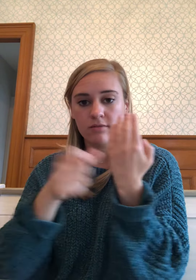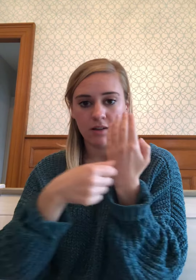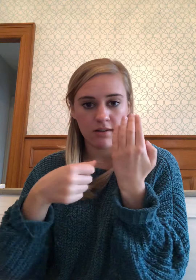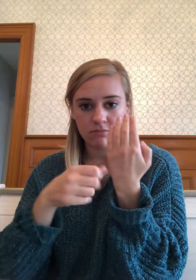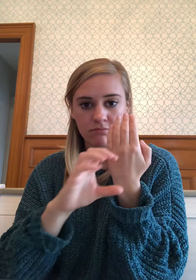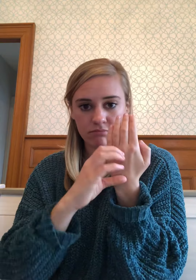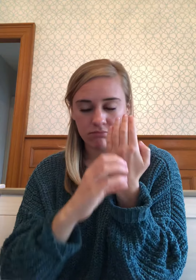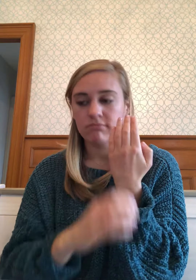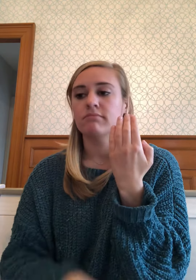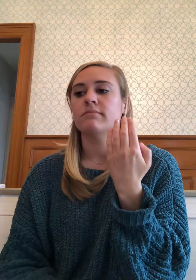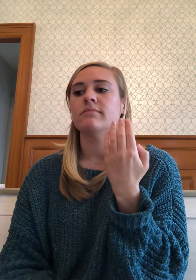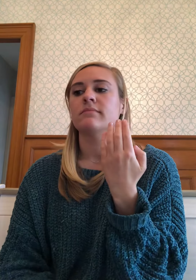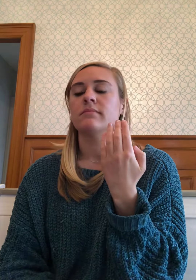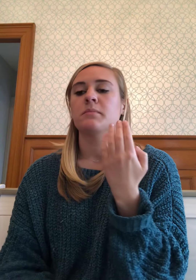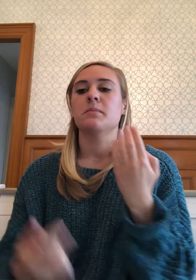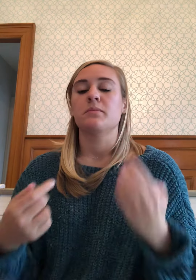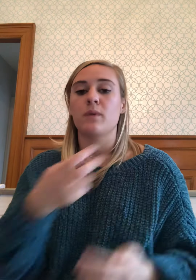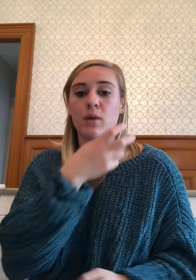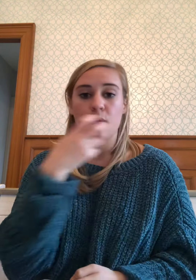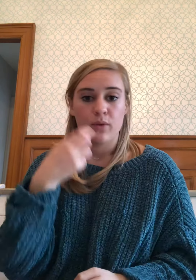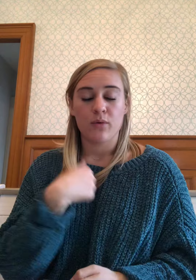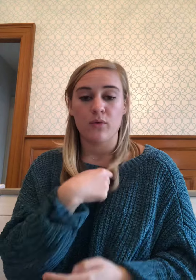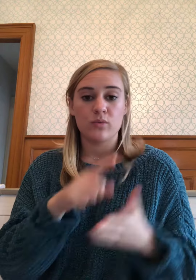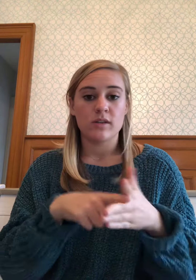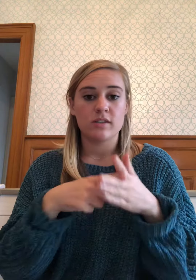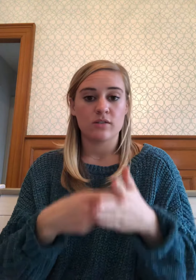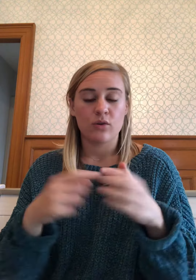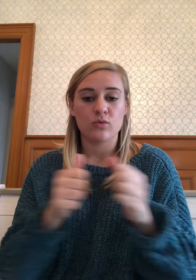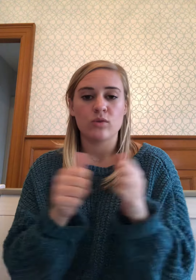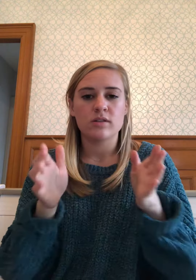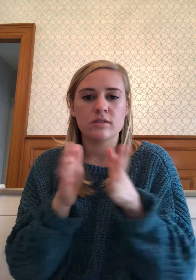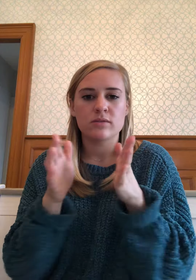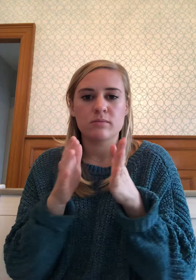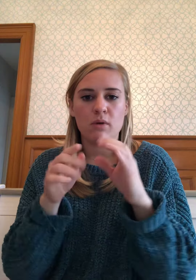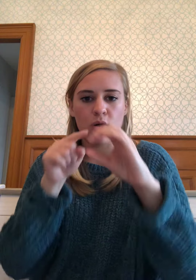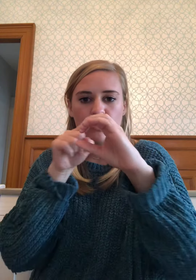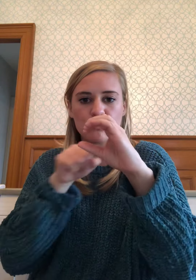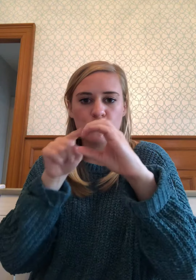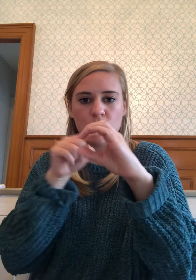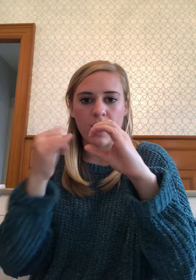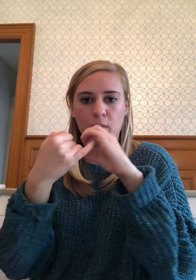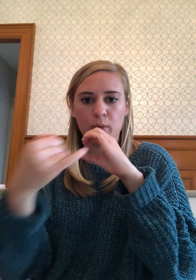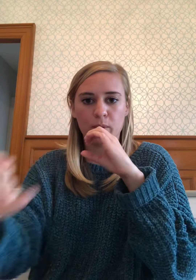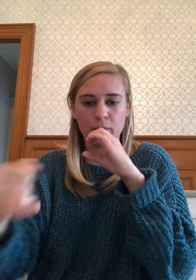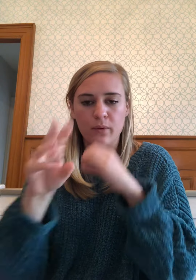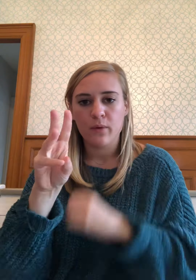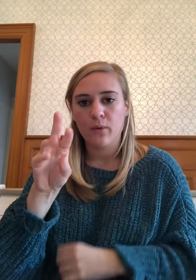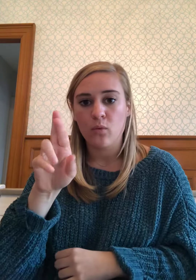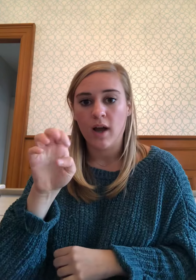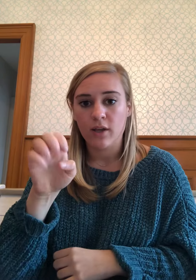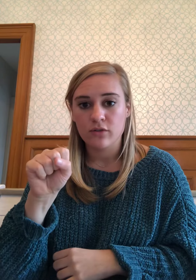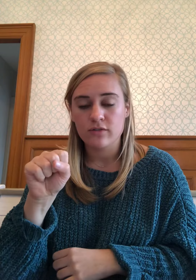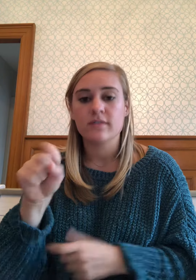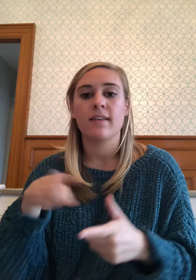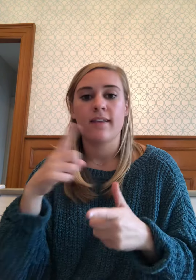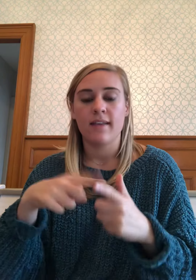start the alignment process with small round wires, progress to bigger round wires, then switch over